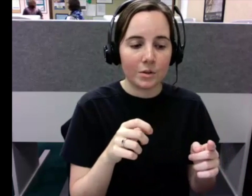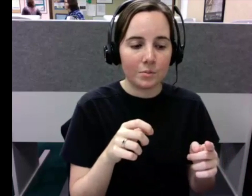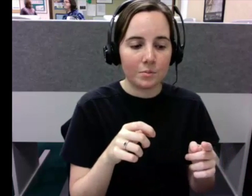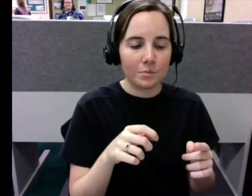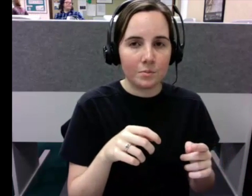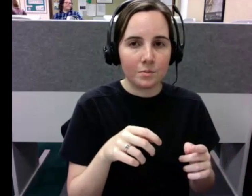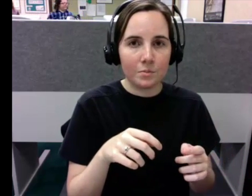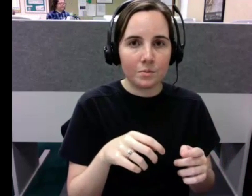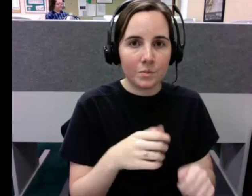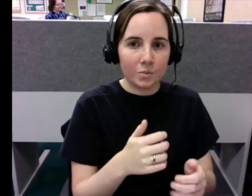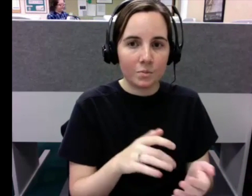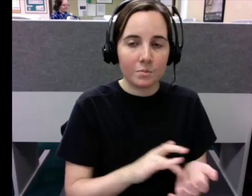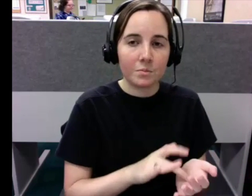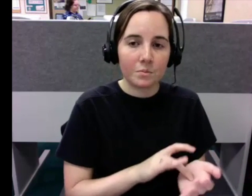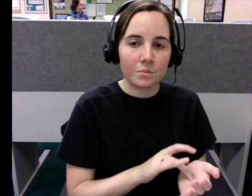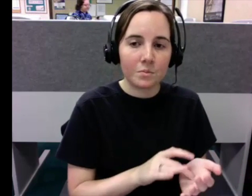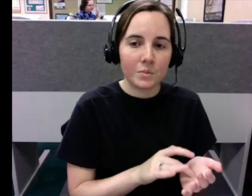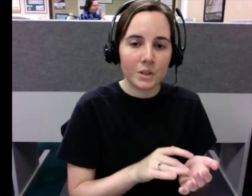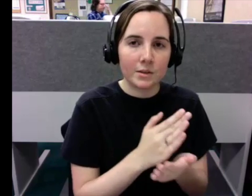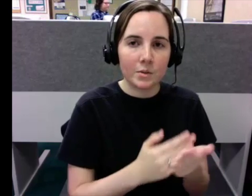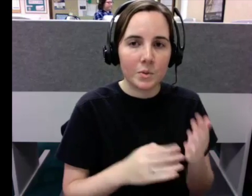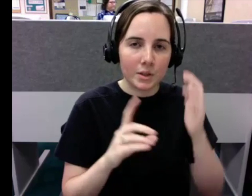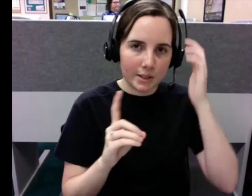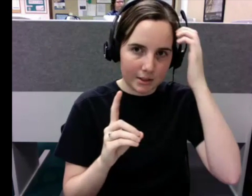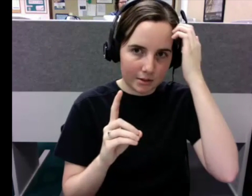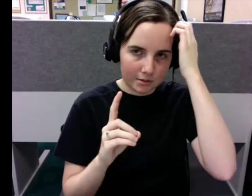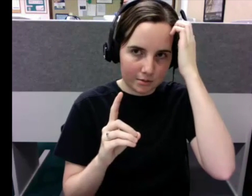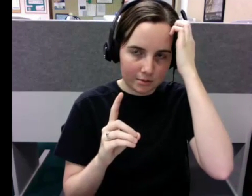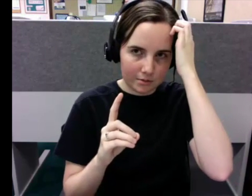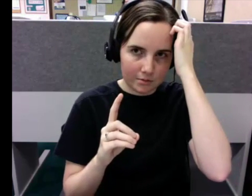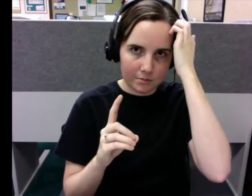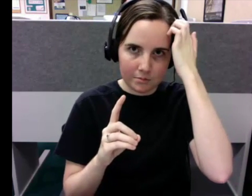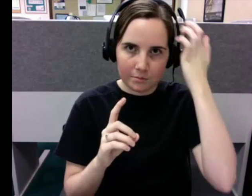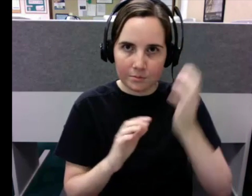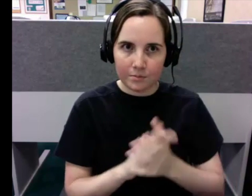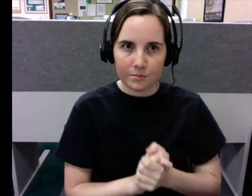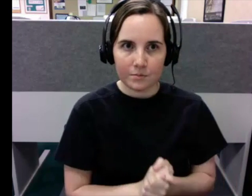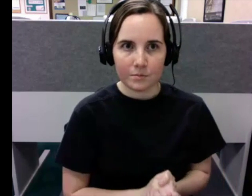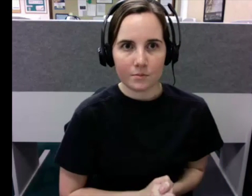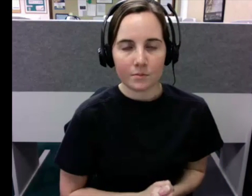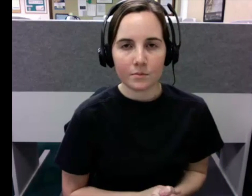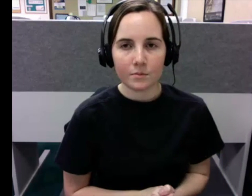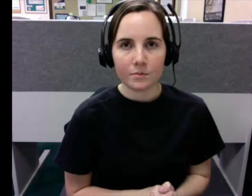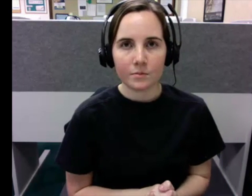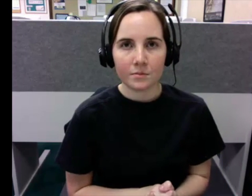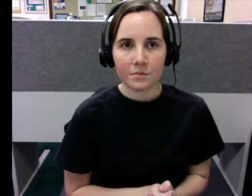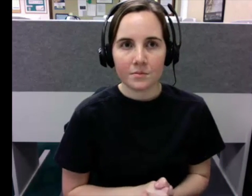extra help if you have limited income, tied to the federal poverty level, and limited